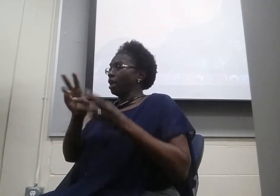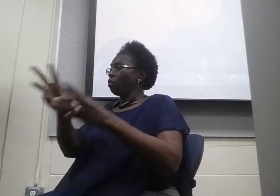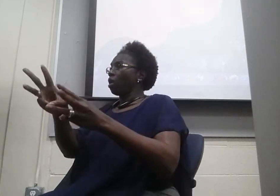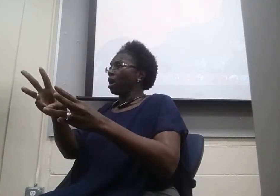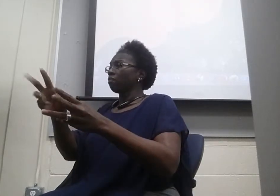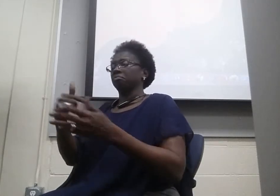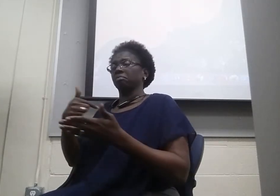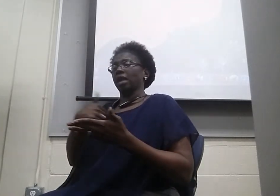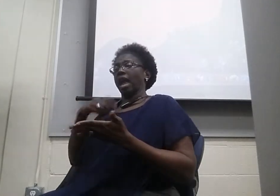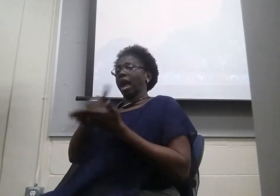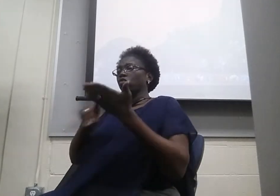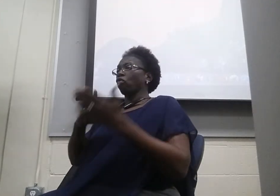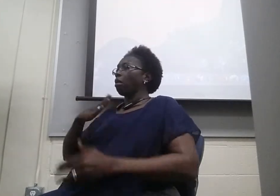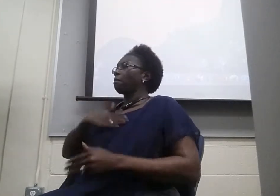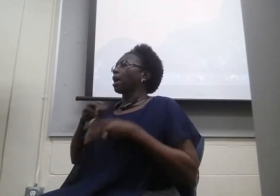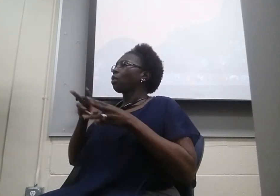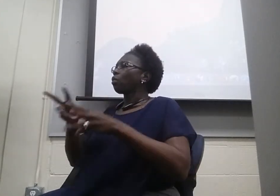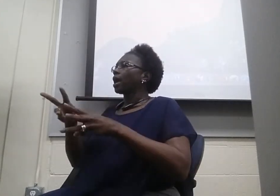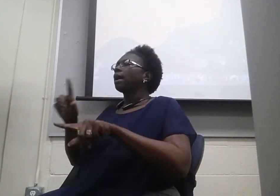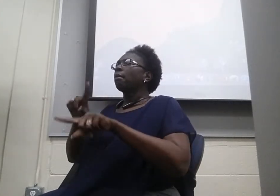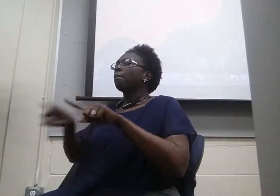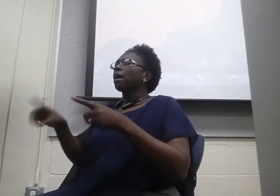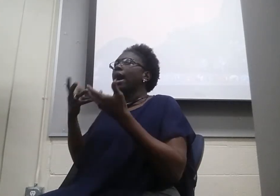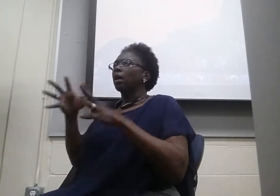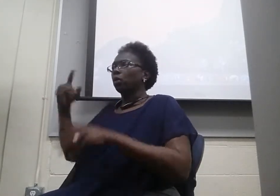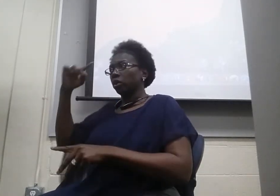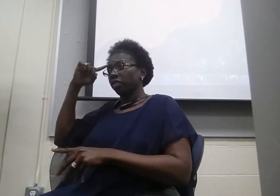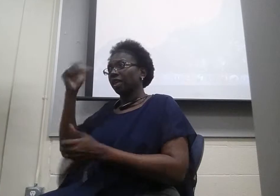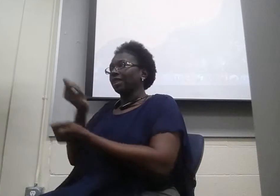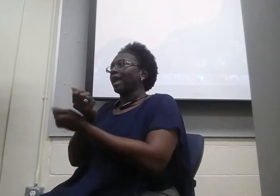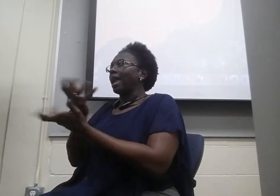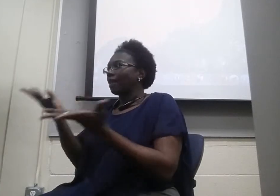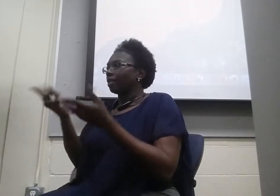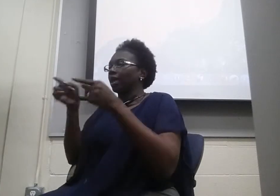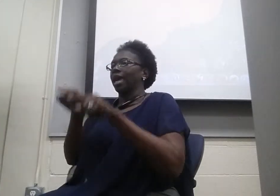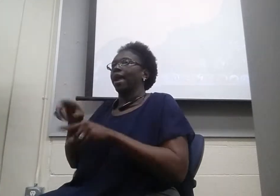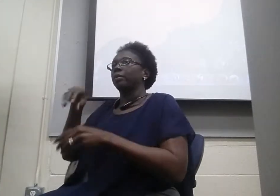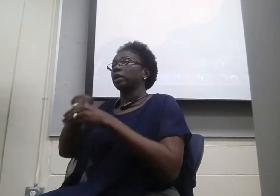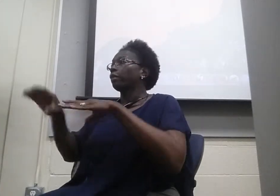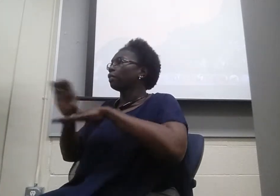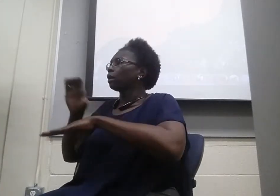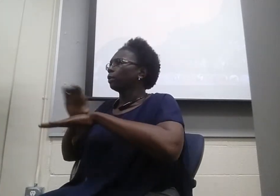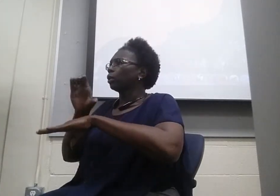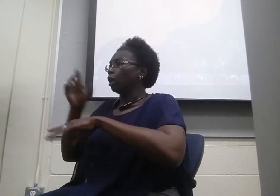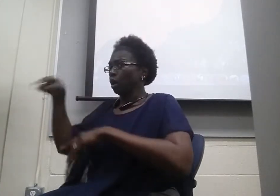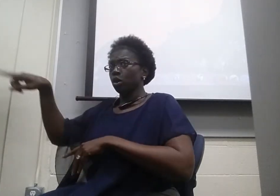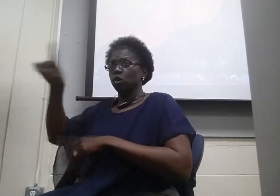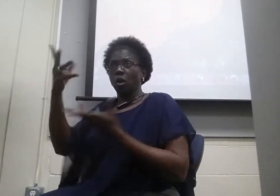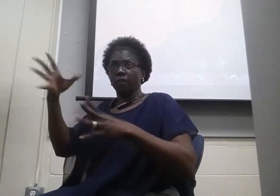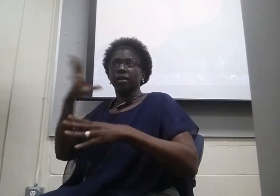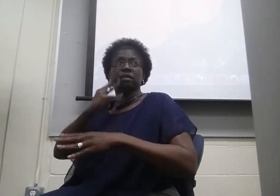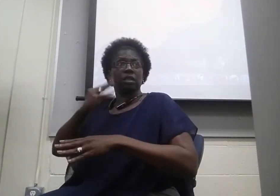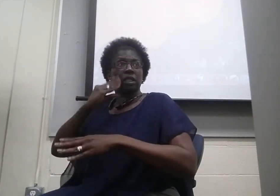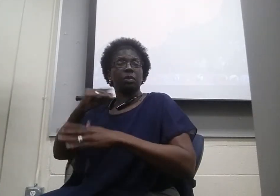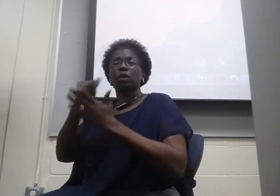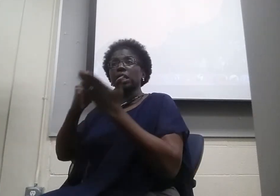But also, don't think everything has to happen in the computer. Have you guys worked with Illustrator, right? Illustrator, if you draw